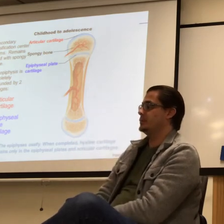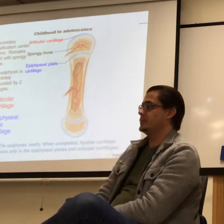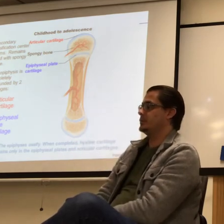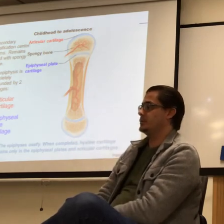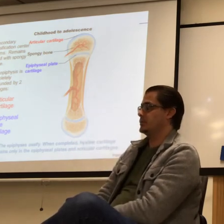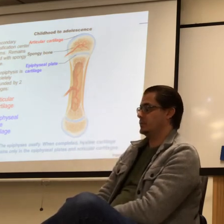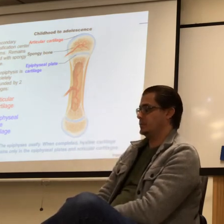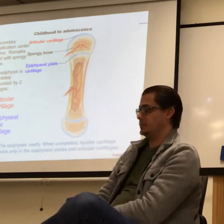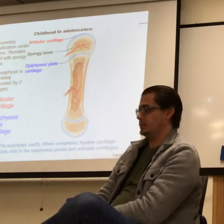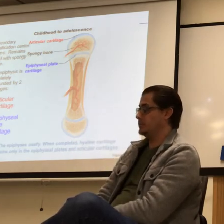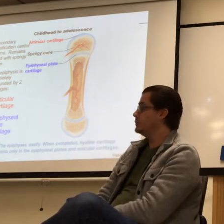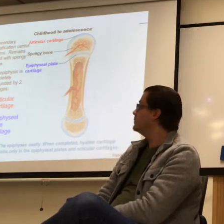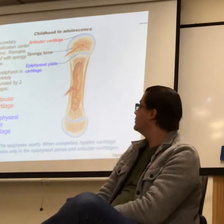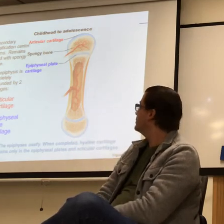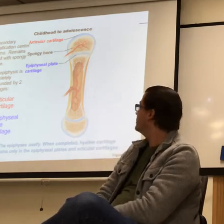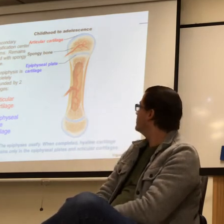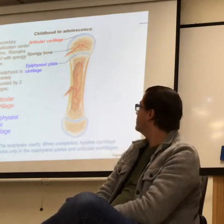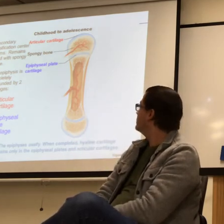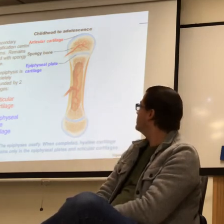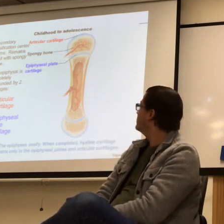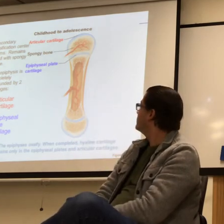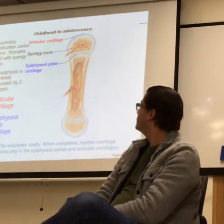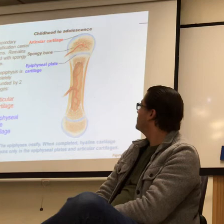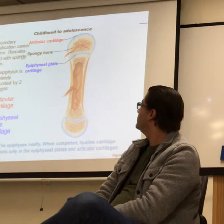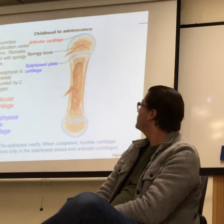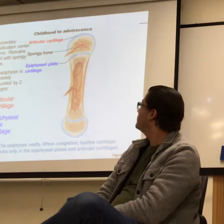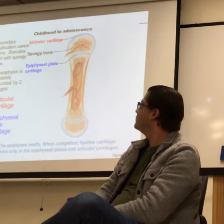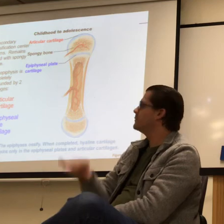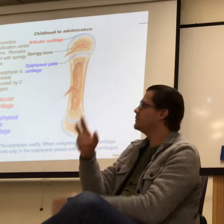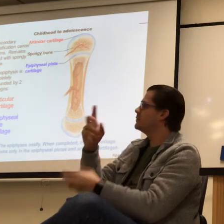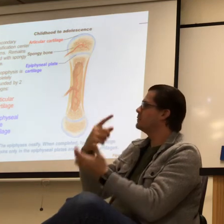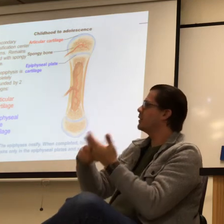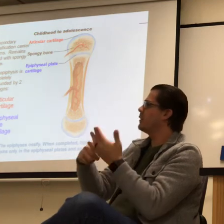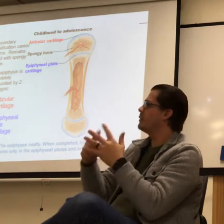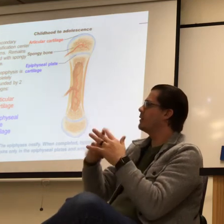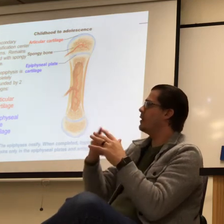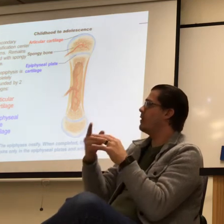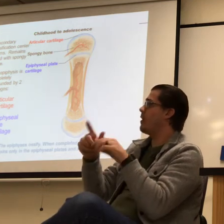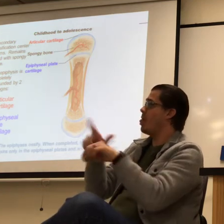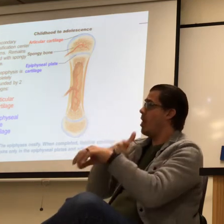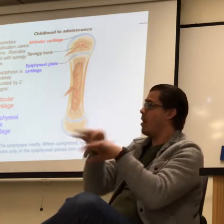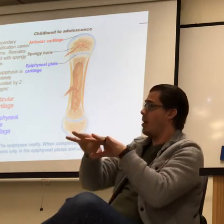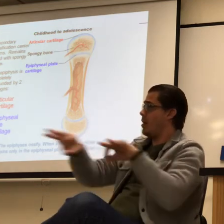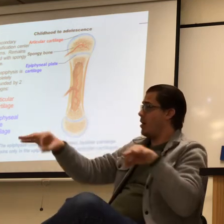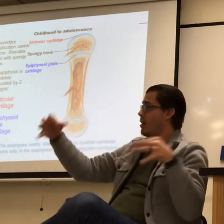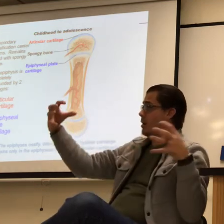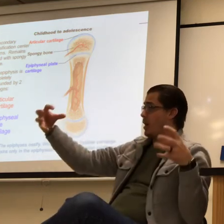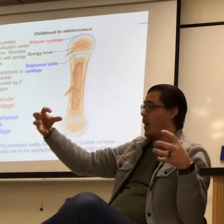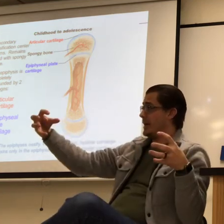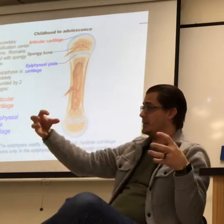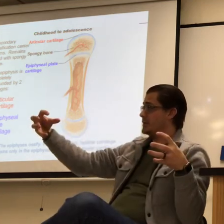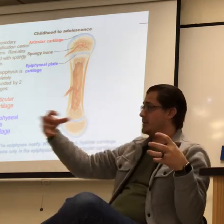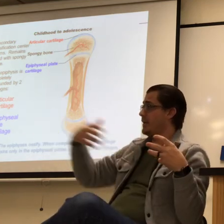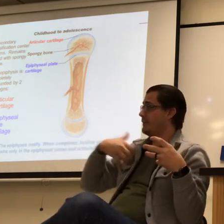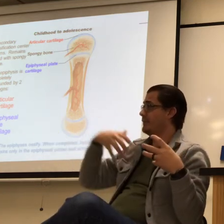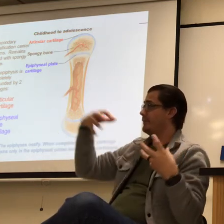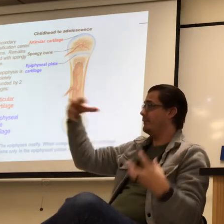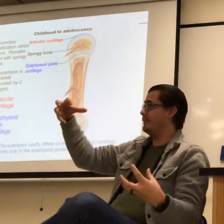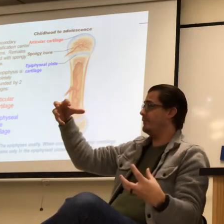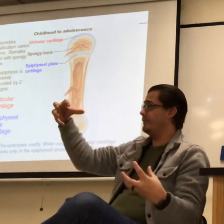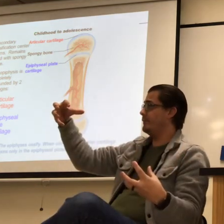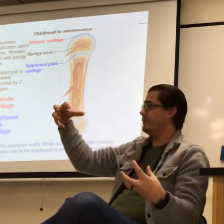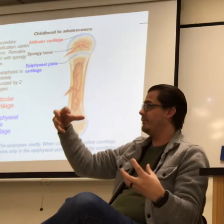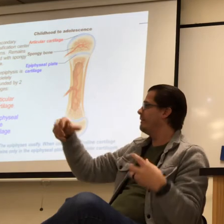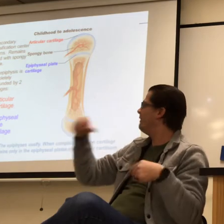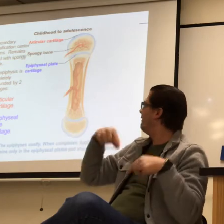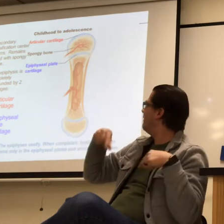And what you see there is, you know, what we talked about at the beginning. We have a long bone. We have the knob ends. Well, let me kind of draw